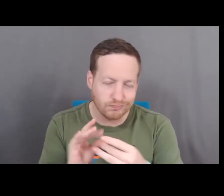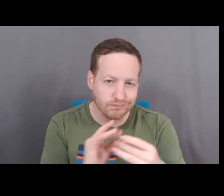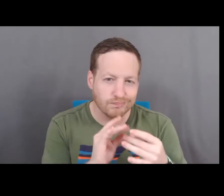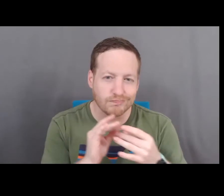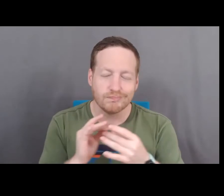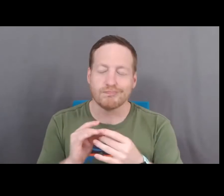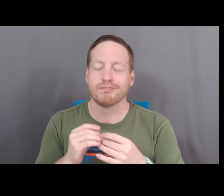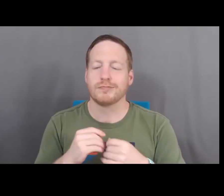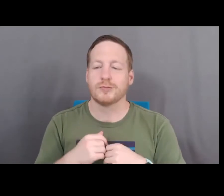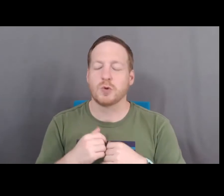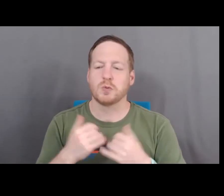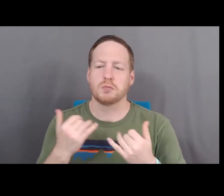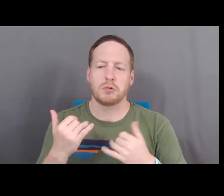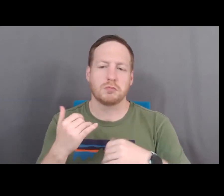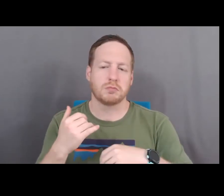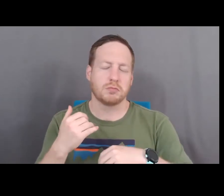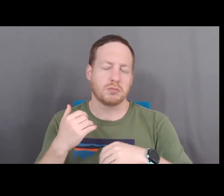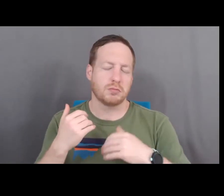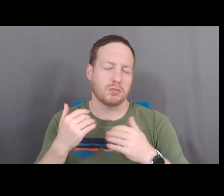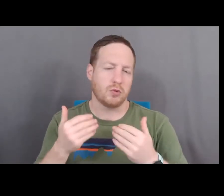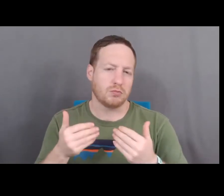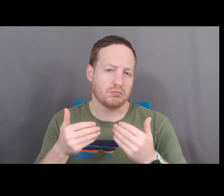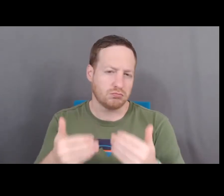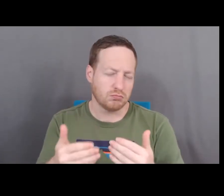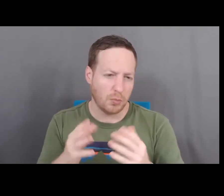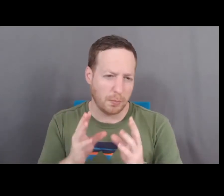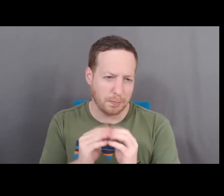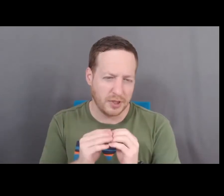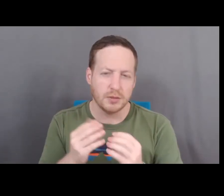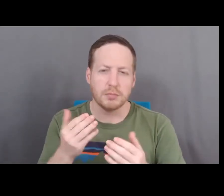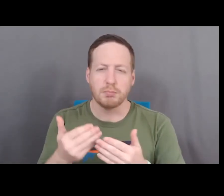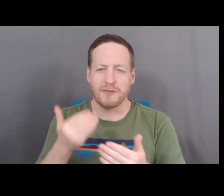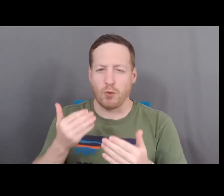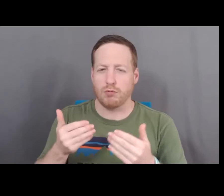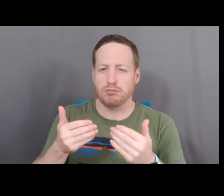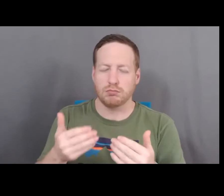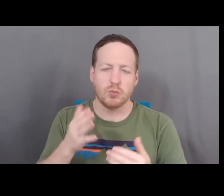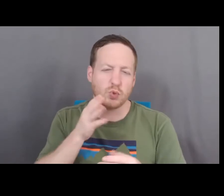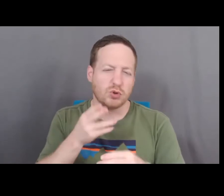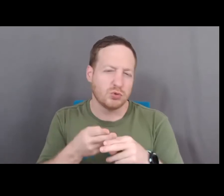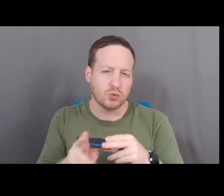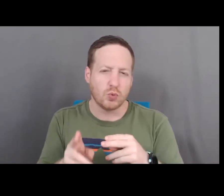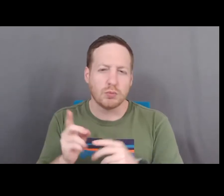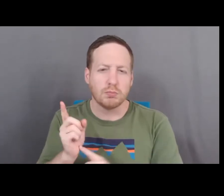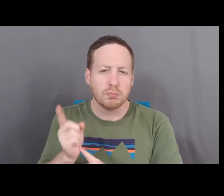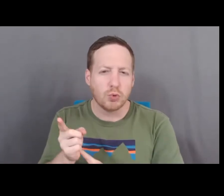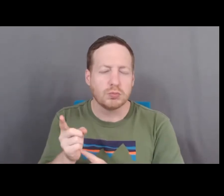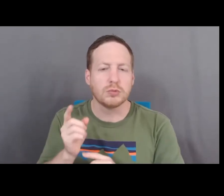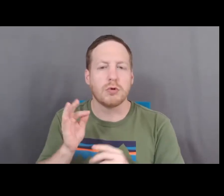I want to thank everyone for sharing what they did share. In the essence of time, I'll proceed with the meeting. But before I do so, I just